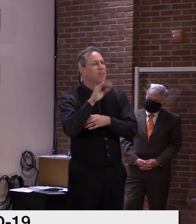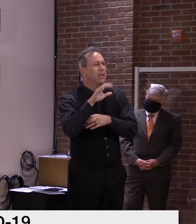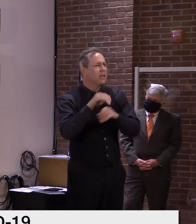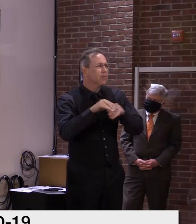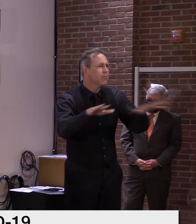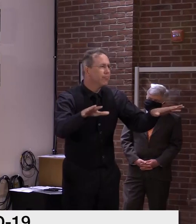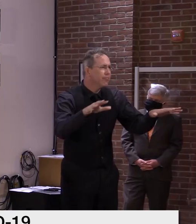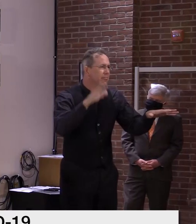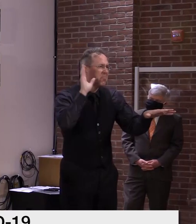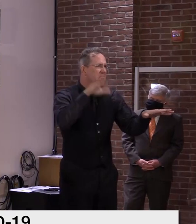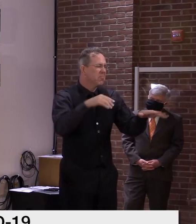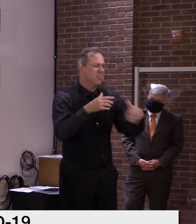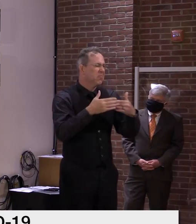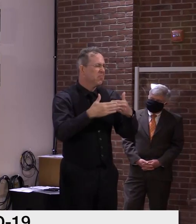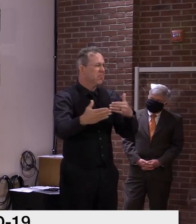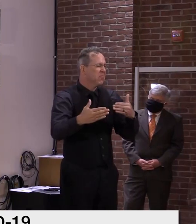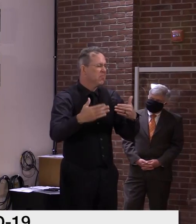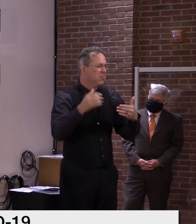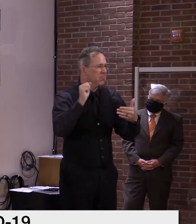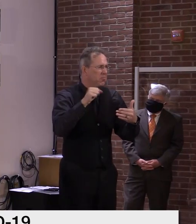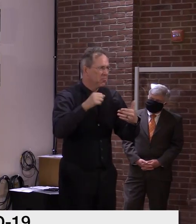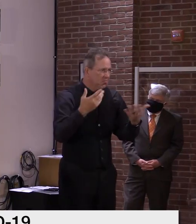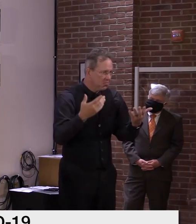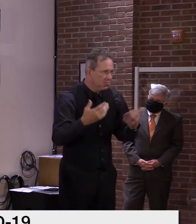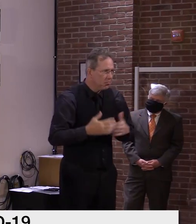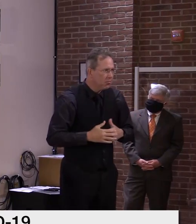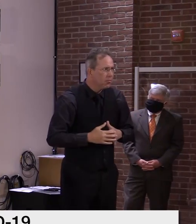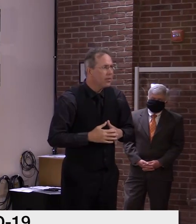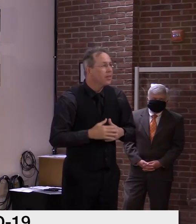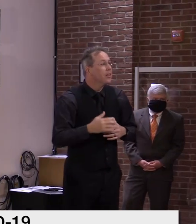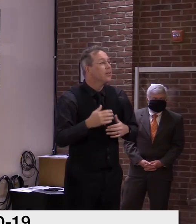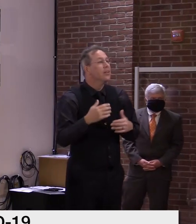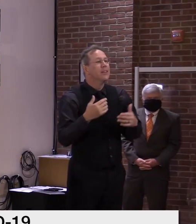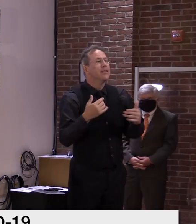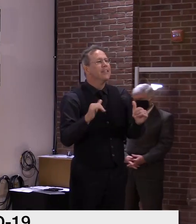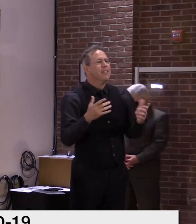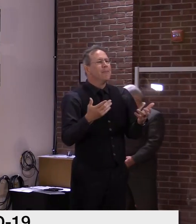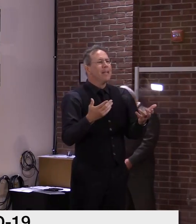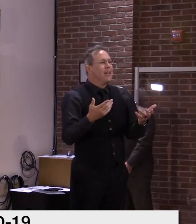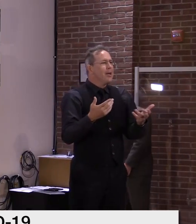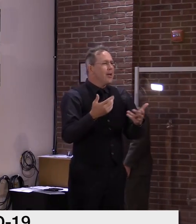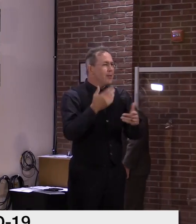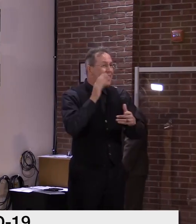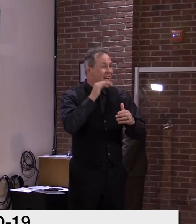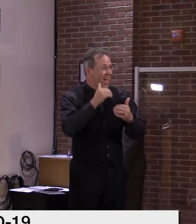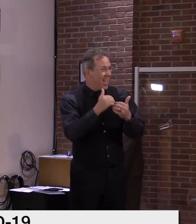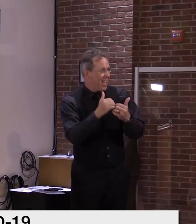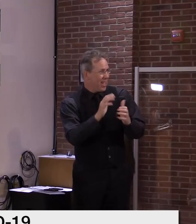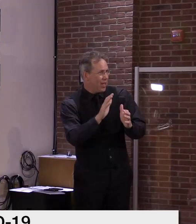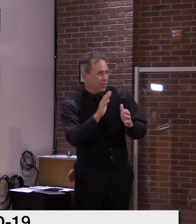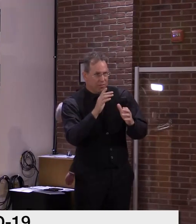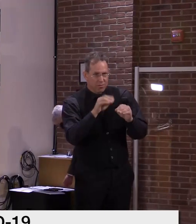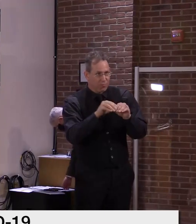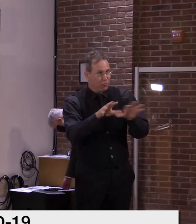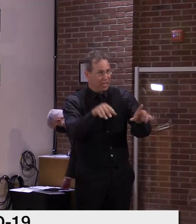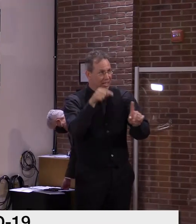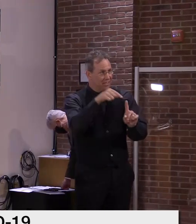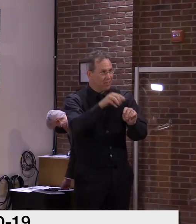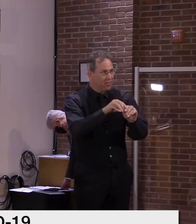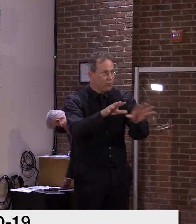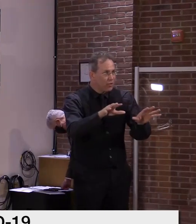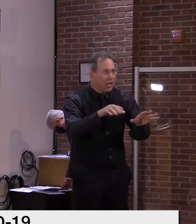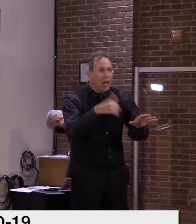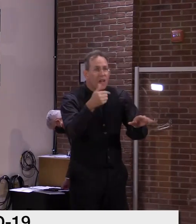procedures against the virus. It can become endemic and be still around,